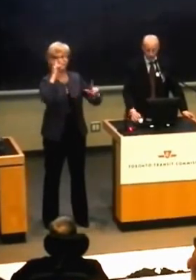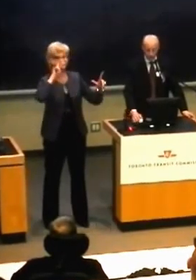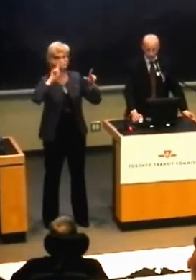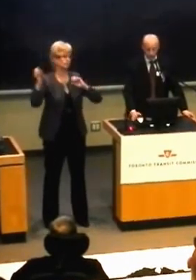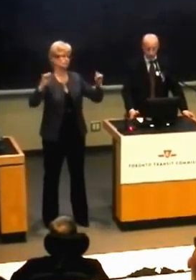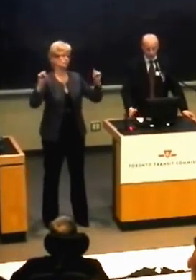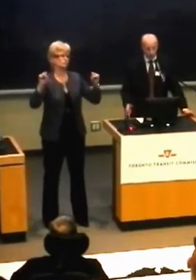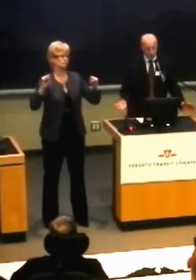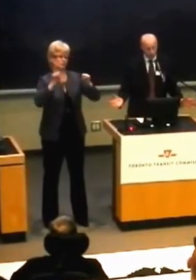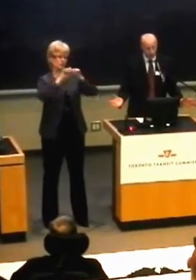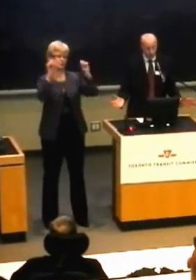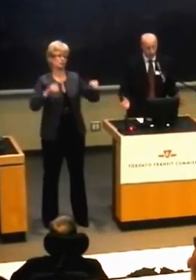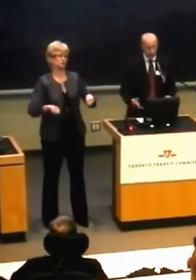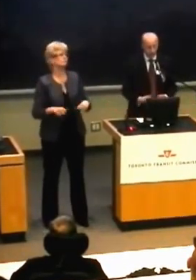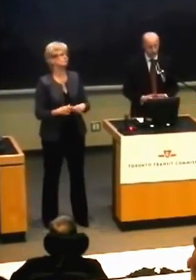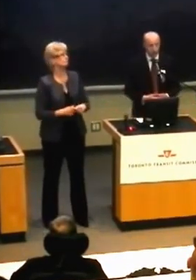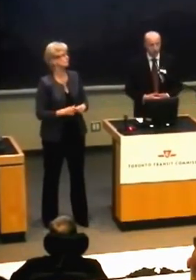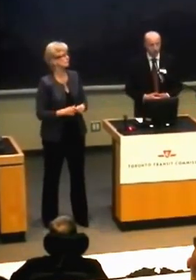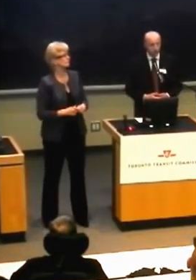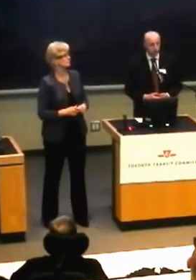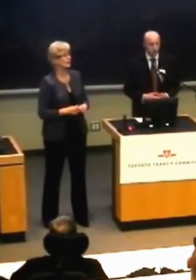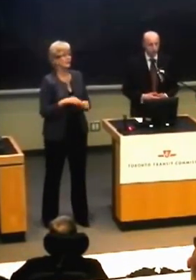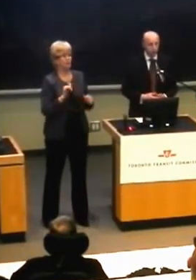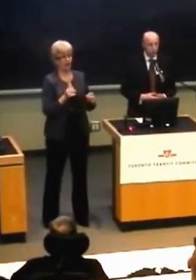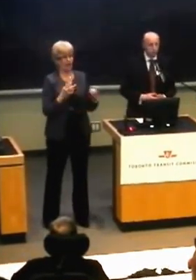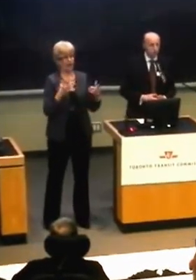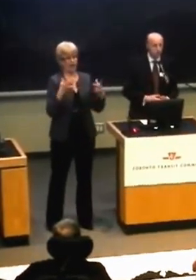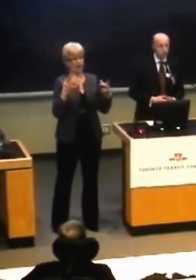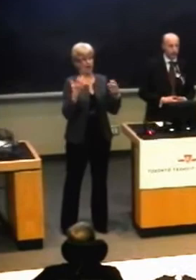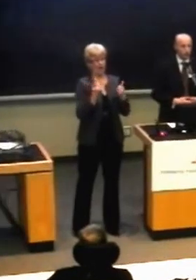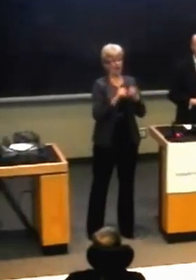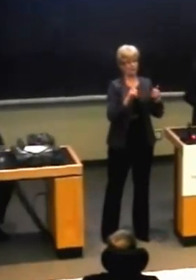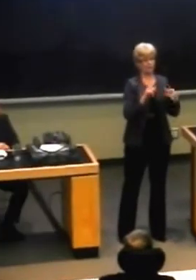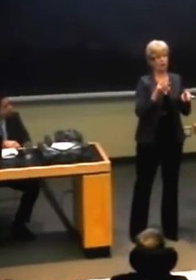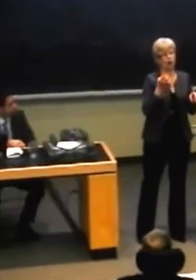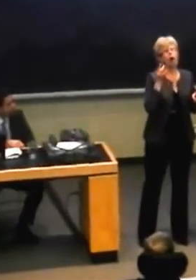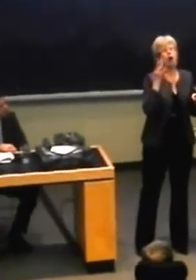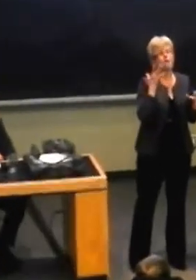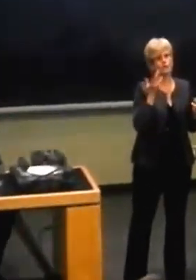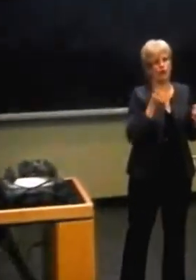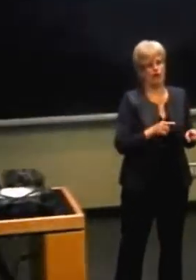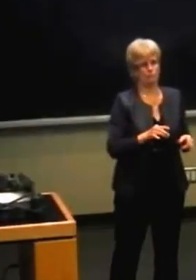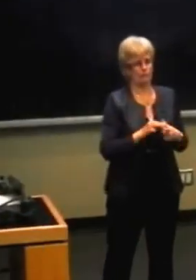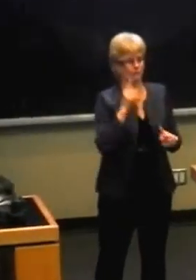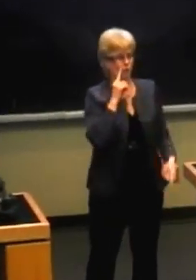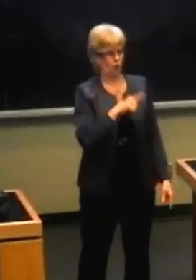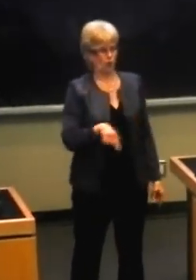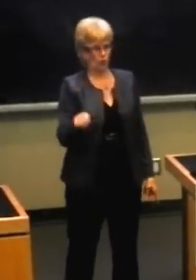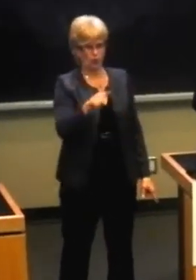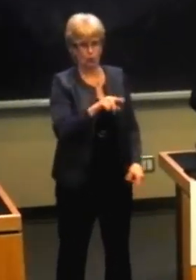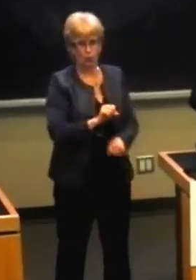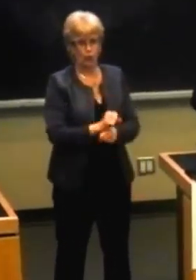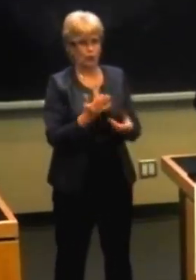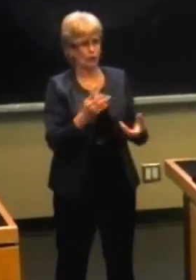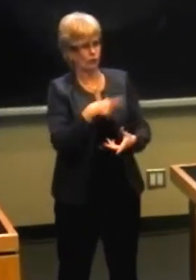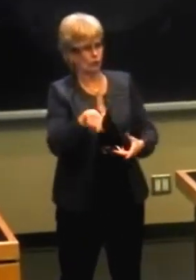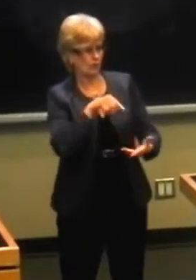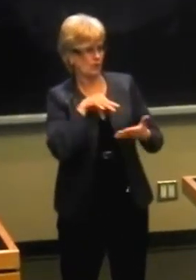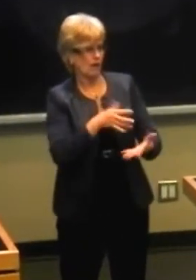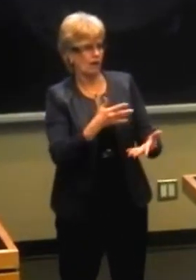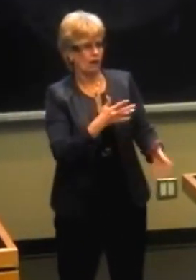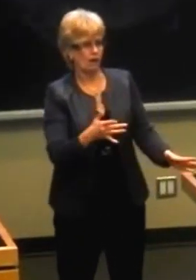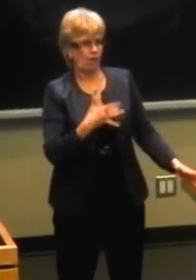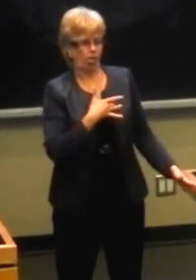facility. Obviously, the accident happened. It's a terrible thing that happened, and particularly for you guys working here and studying here, it must have